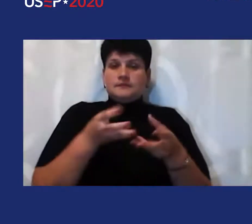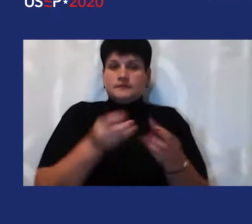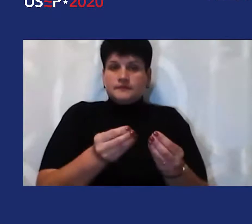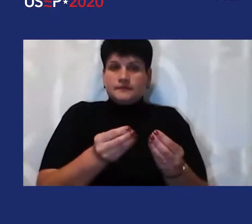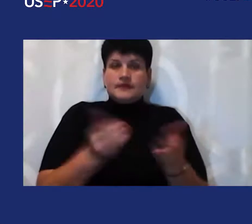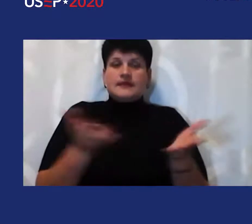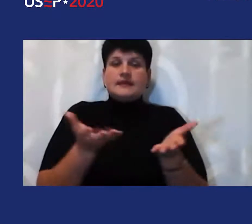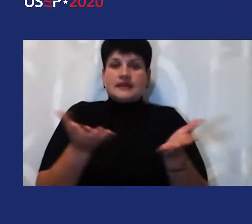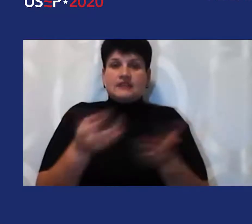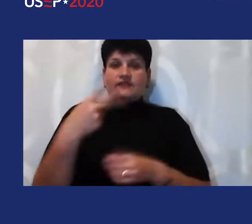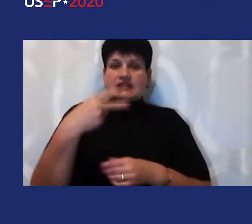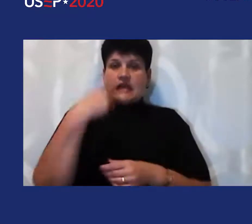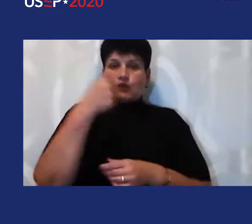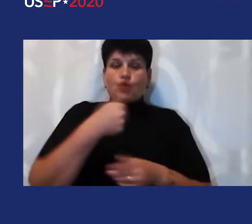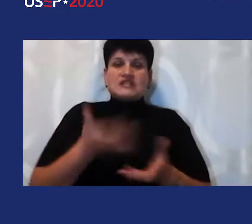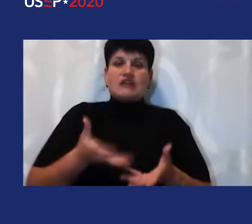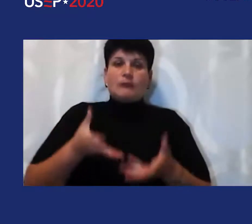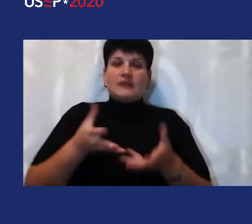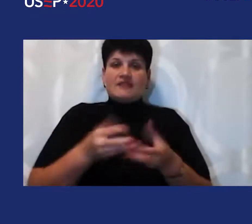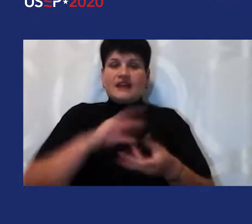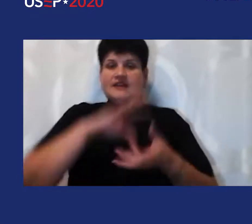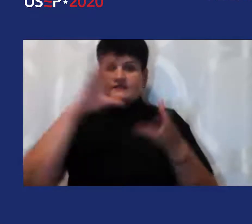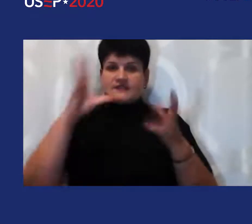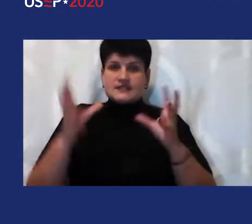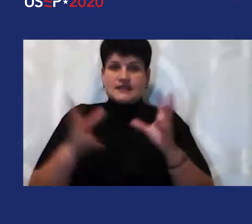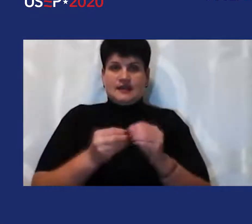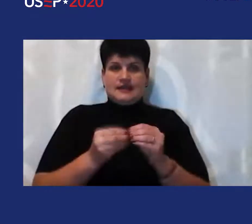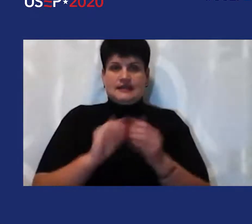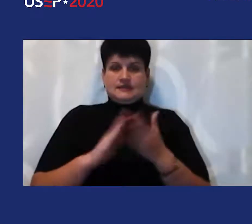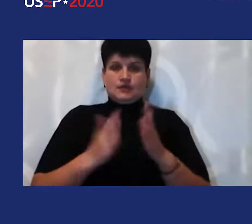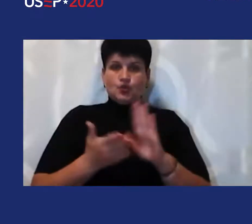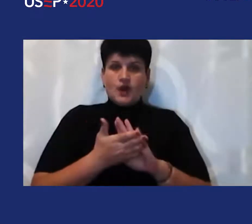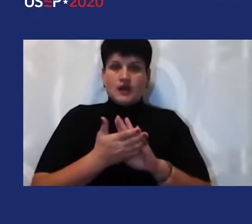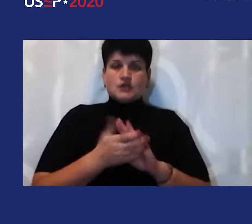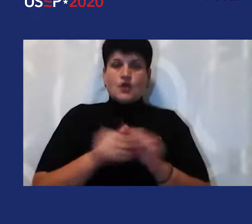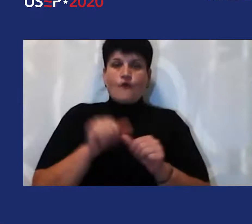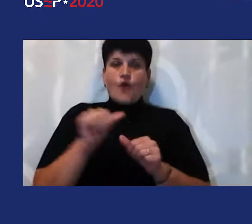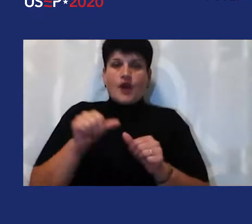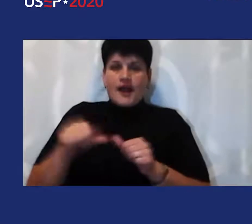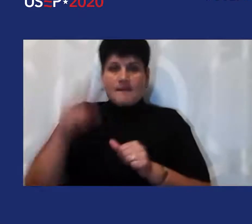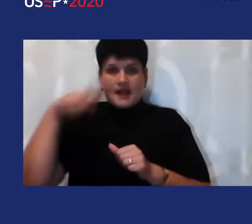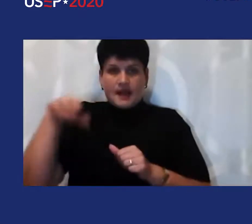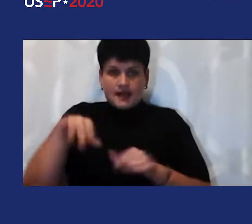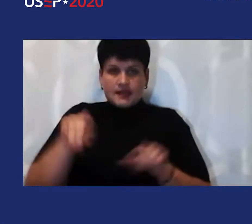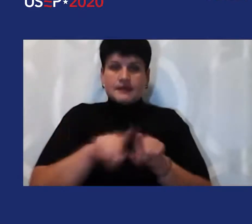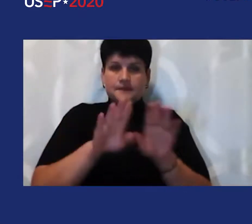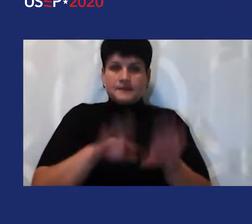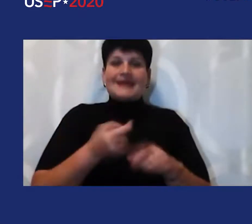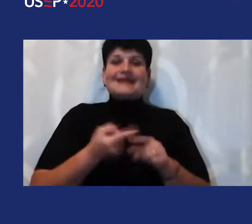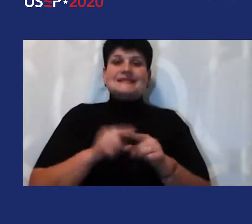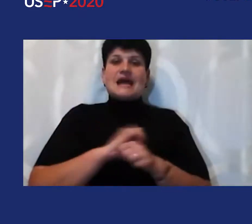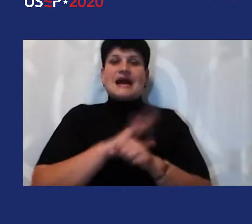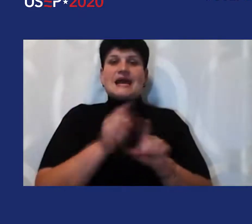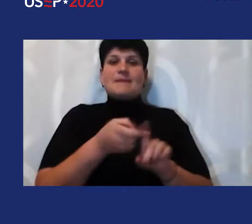which in 2020 impacts the overall global situation as well as